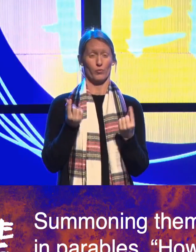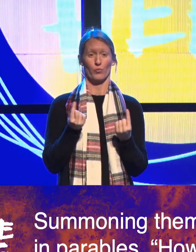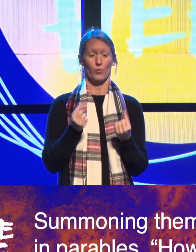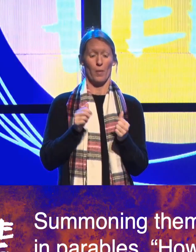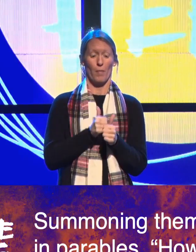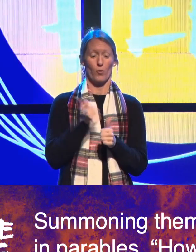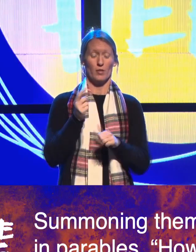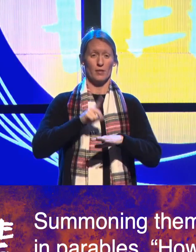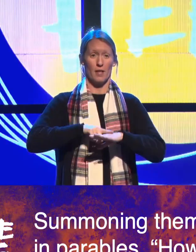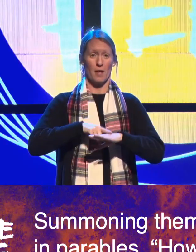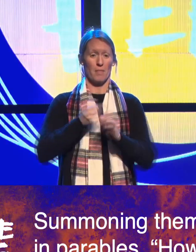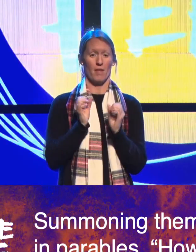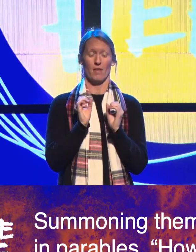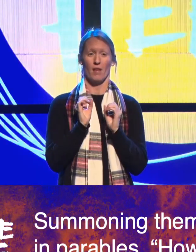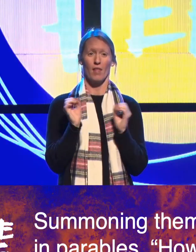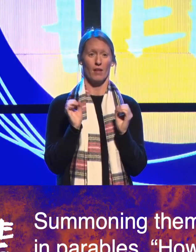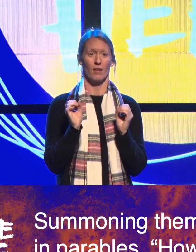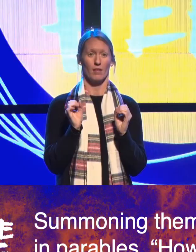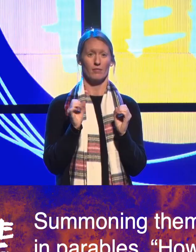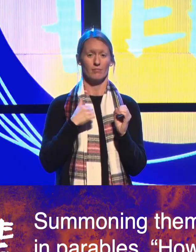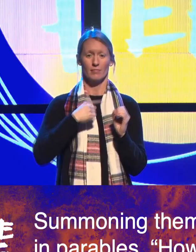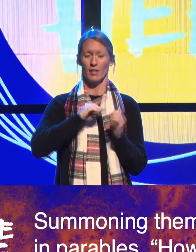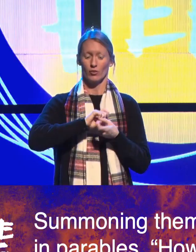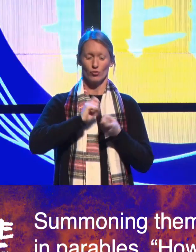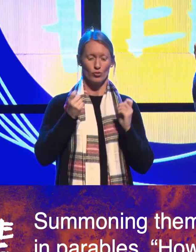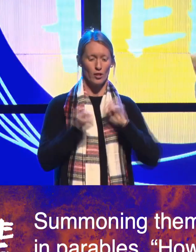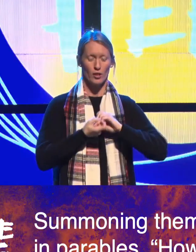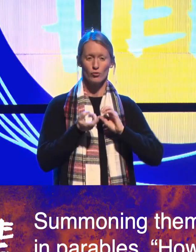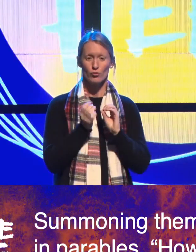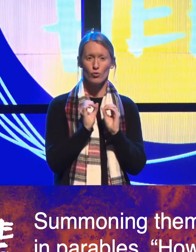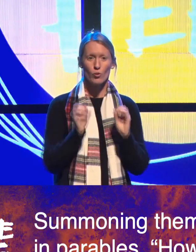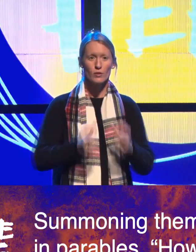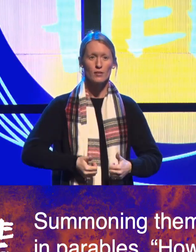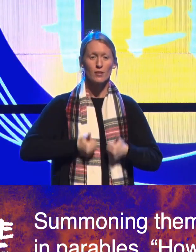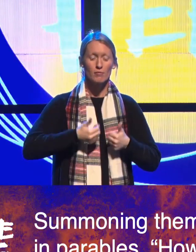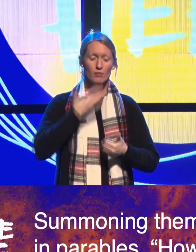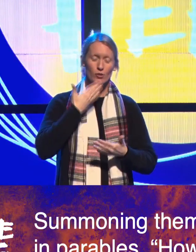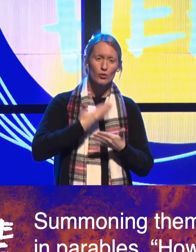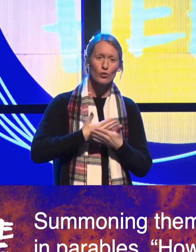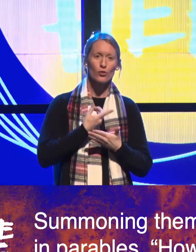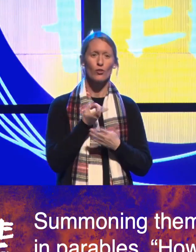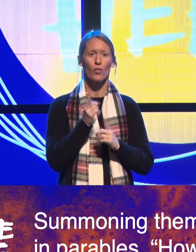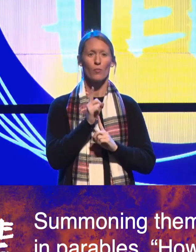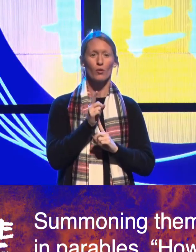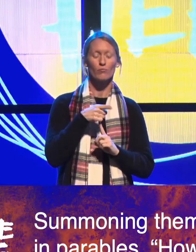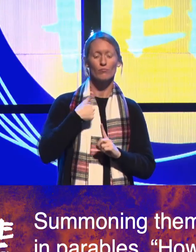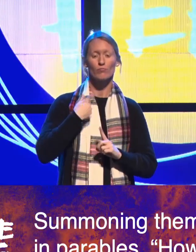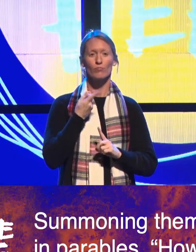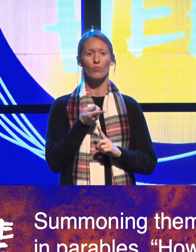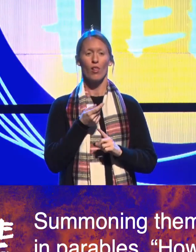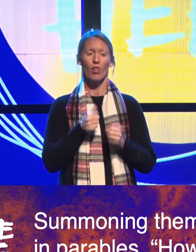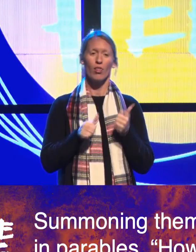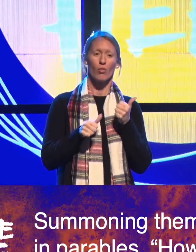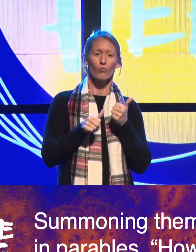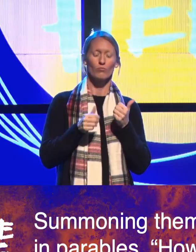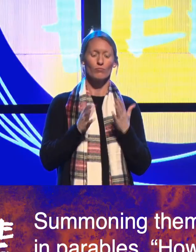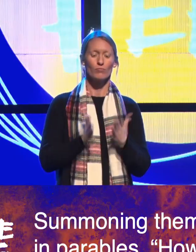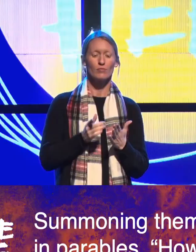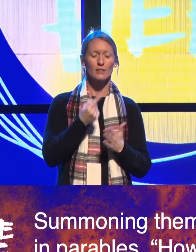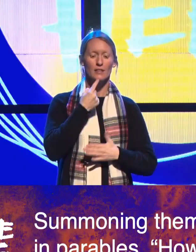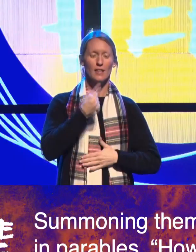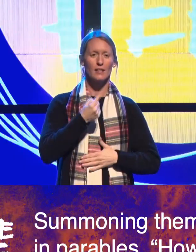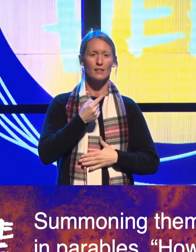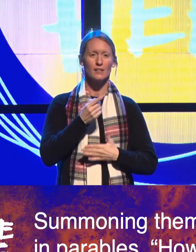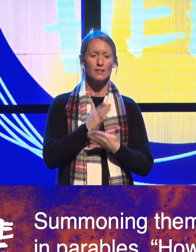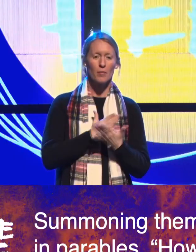time, nothing. Didn't change anybody's life, just felt really good in the moment, like we had some measure of authority because we said something. And then a person